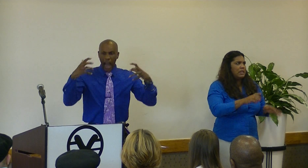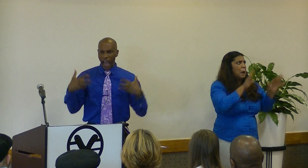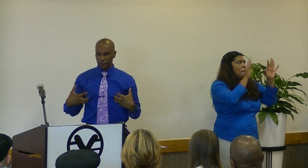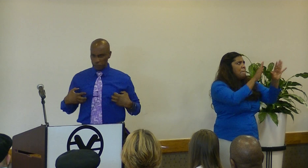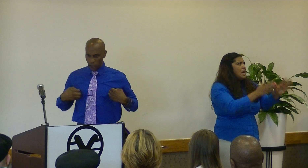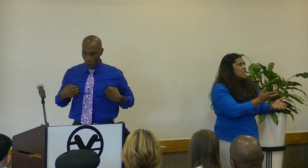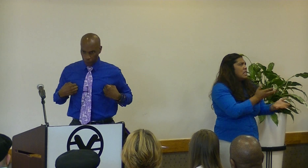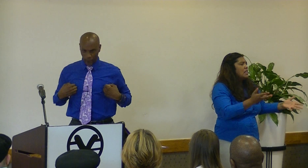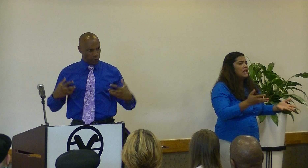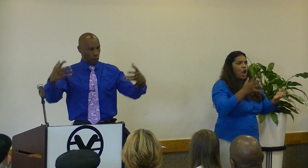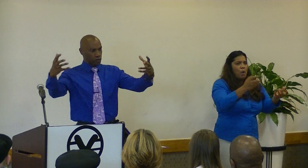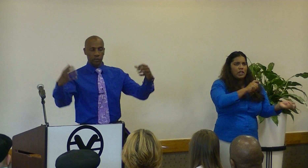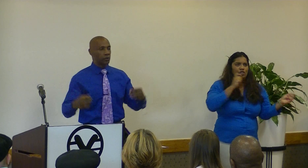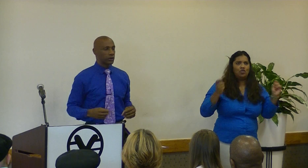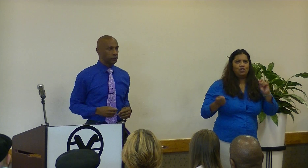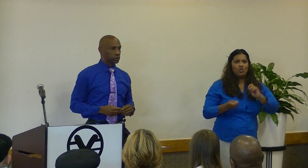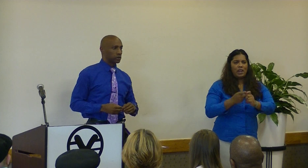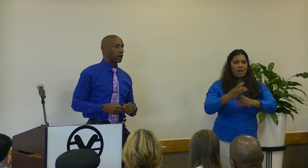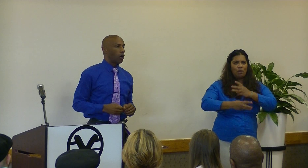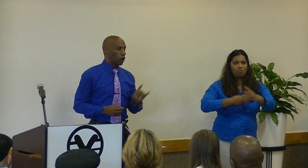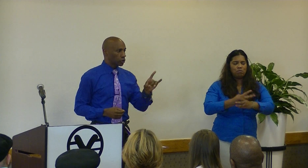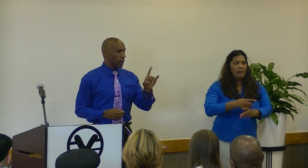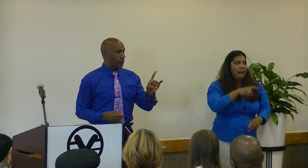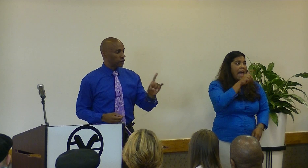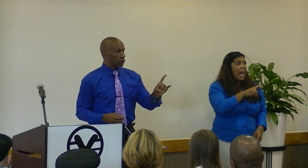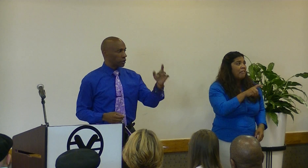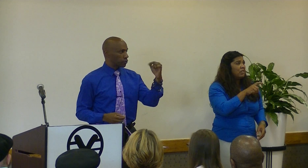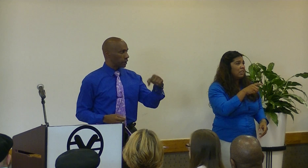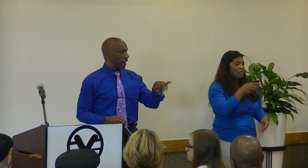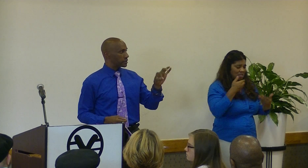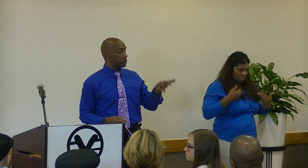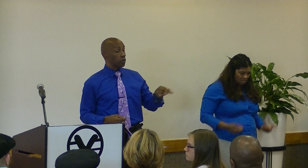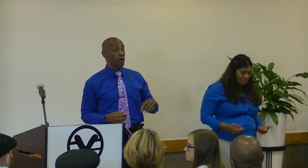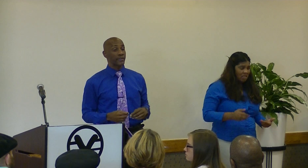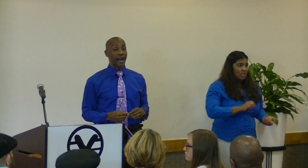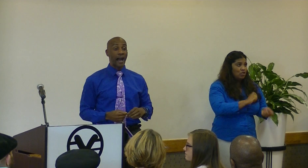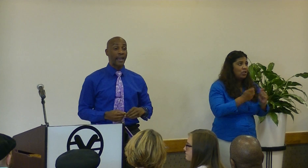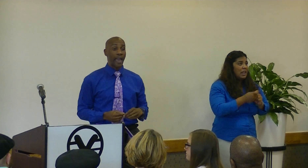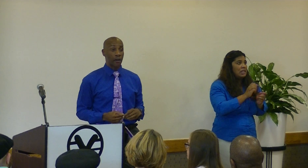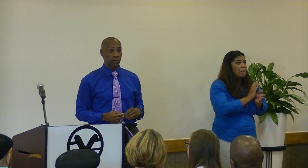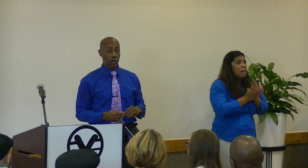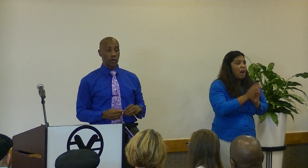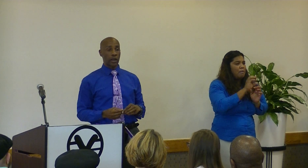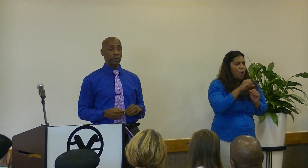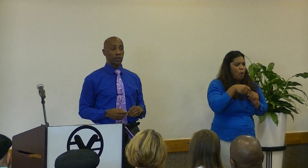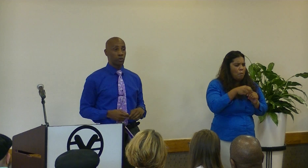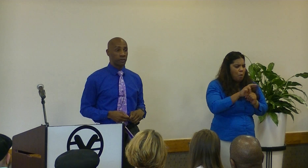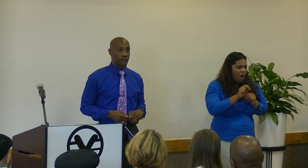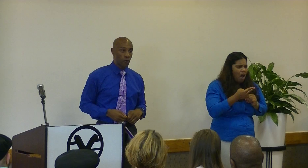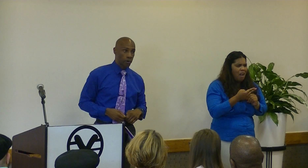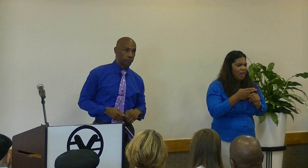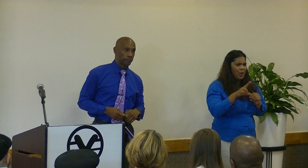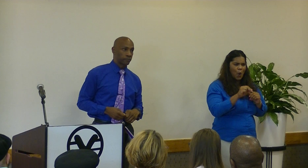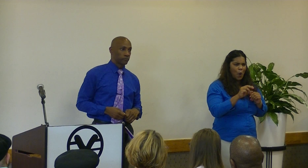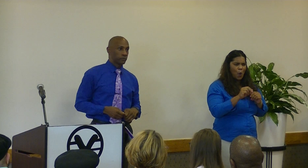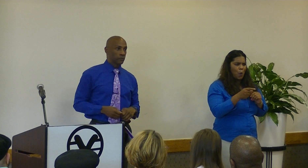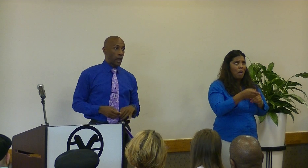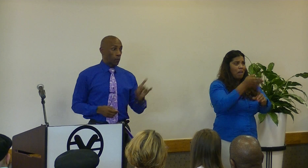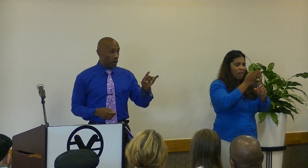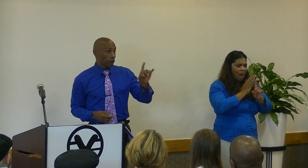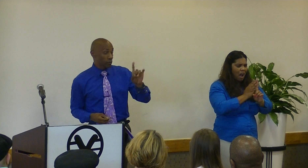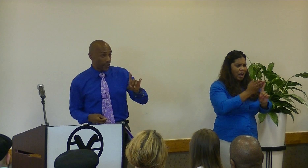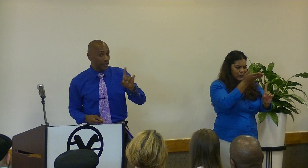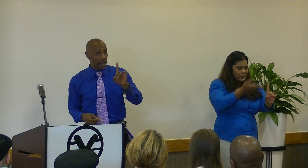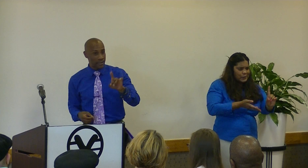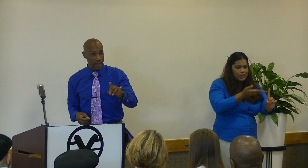amazingly, I have to be Oprah in order to, no you don't. All you have to do is realize that you are the I am showing up in human form.